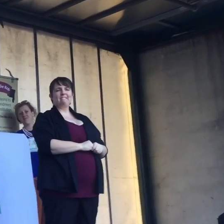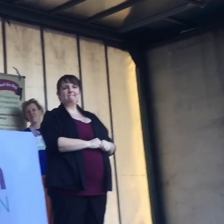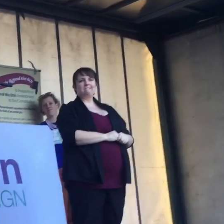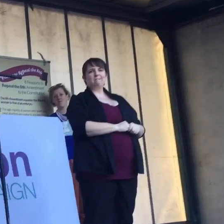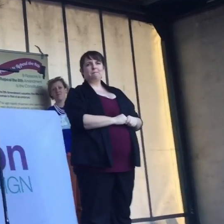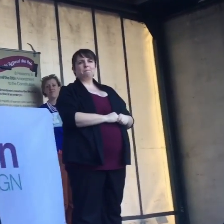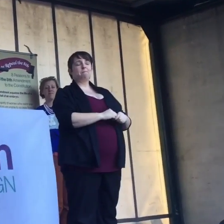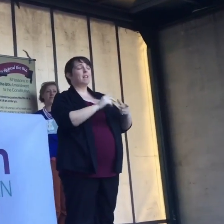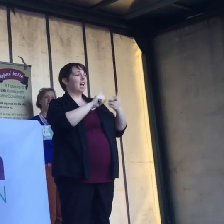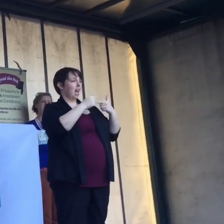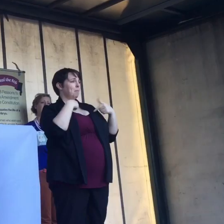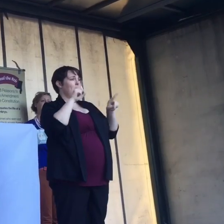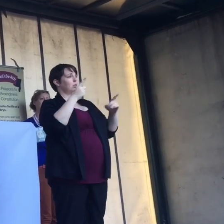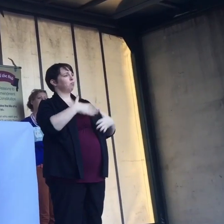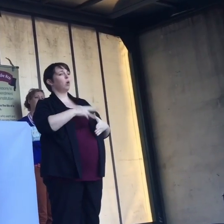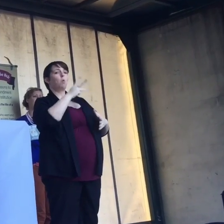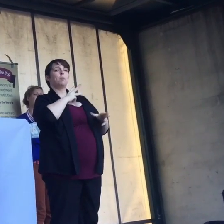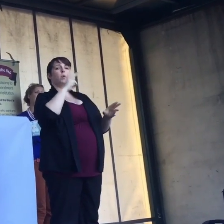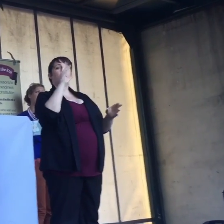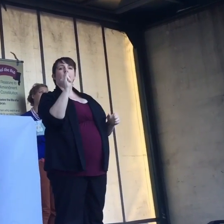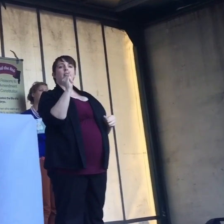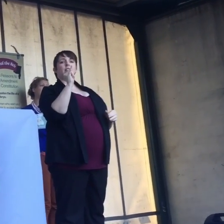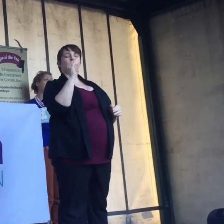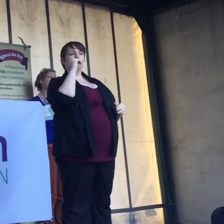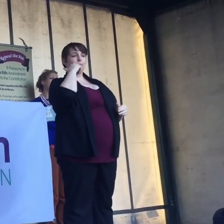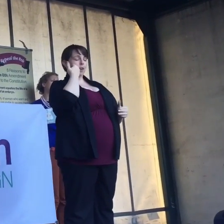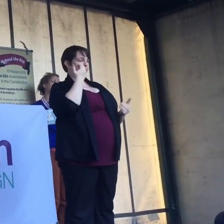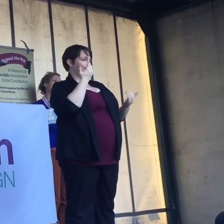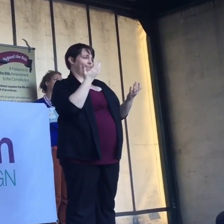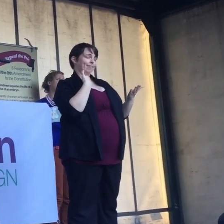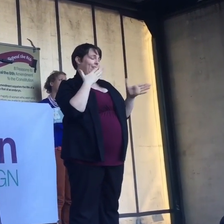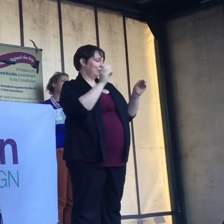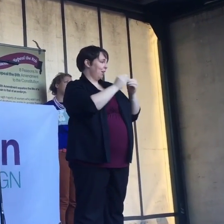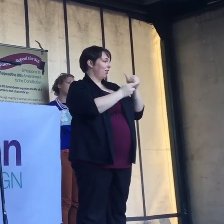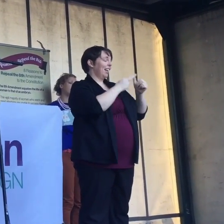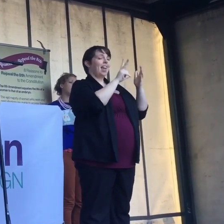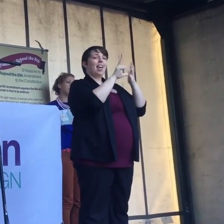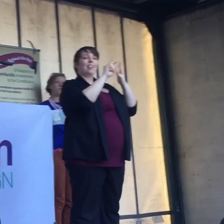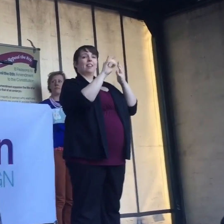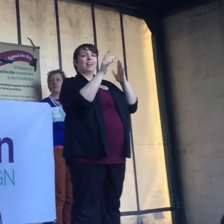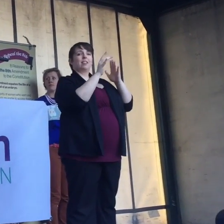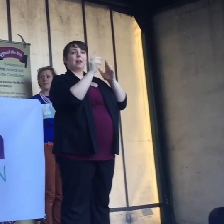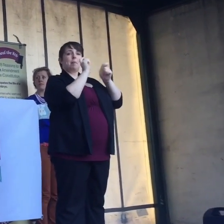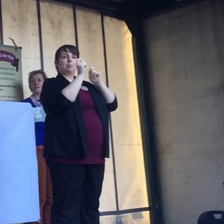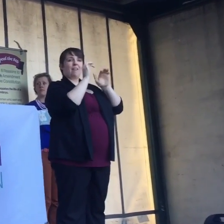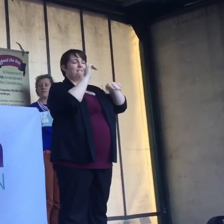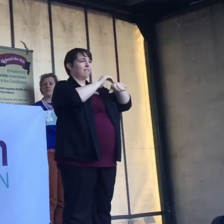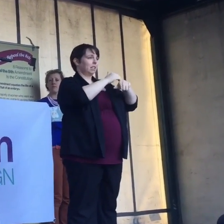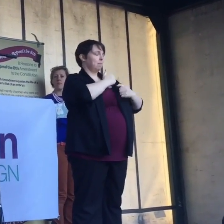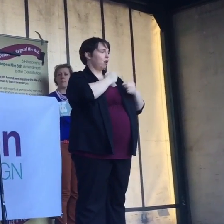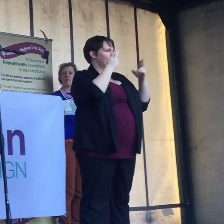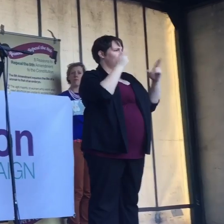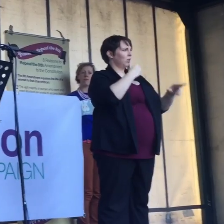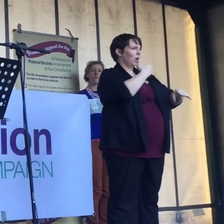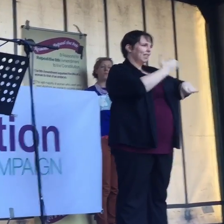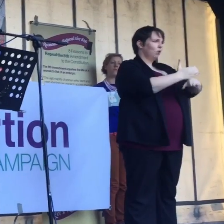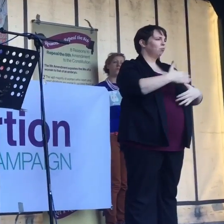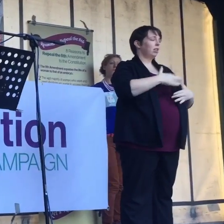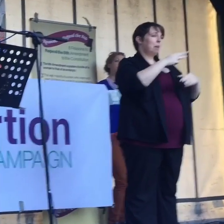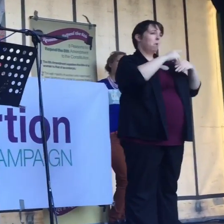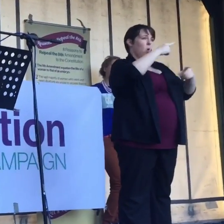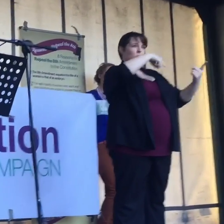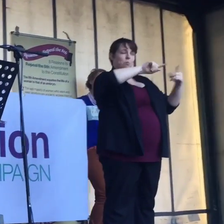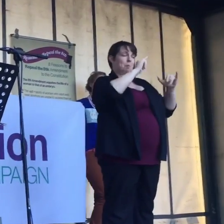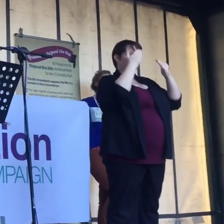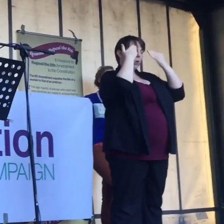I'm also here as a pregnant person because, as I've said, the 8th Amendment affects our rights in continued pregnancy as well. Most of you